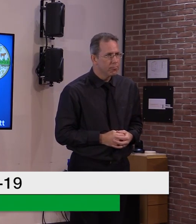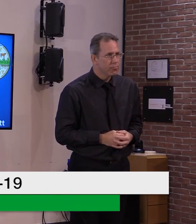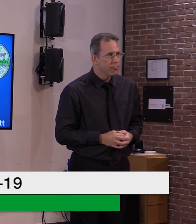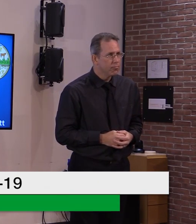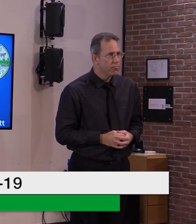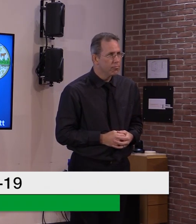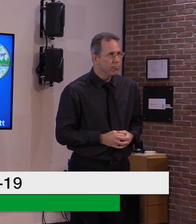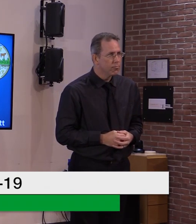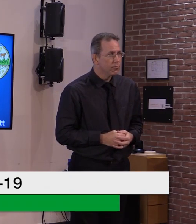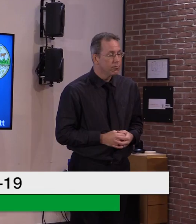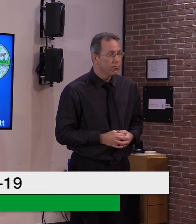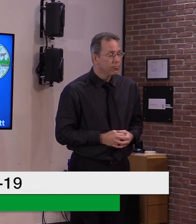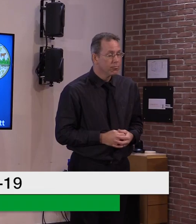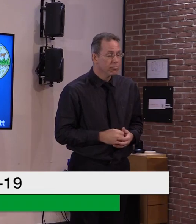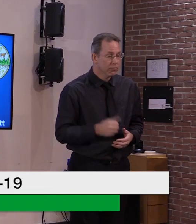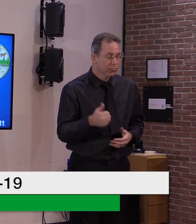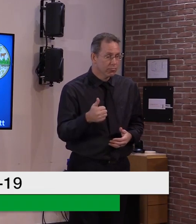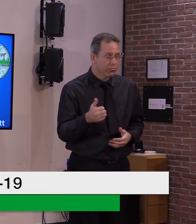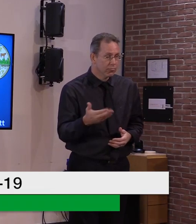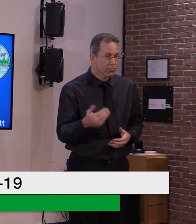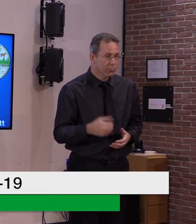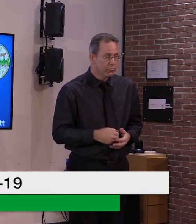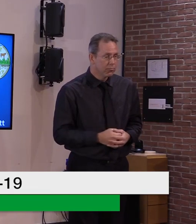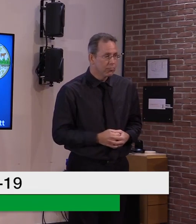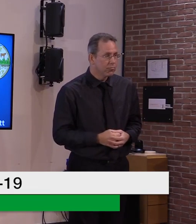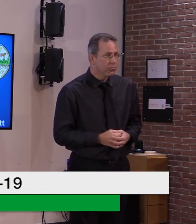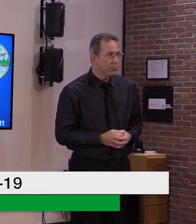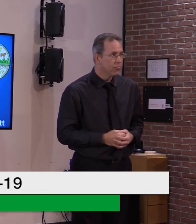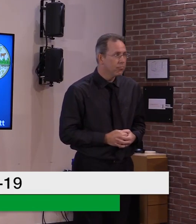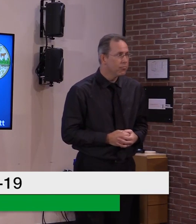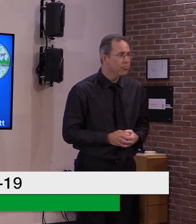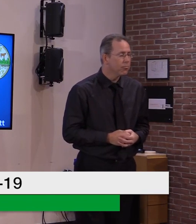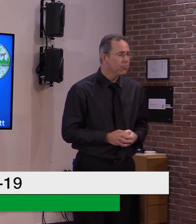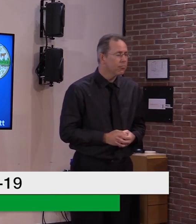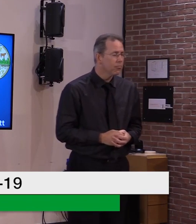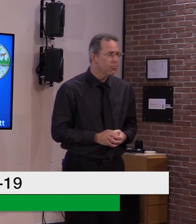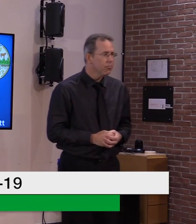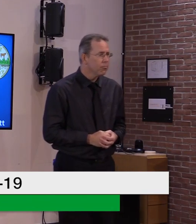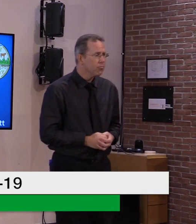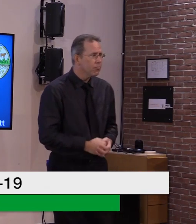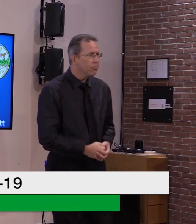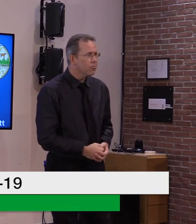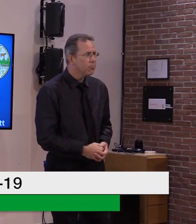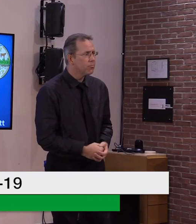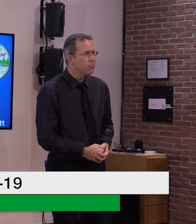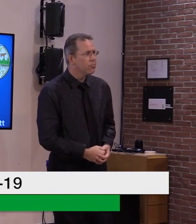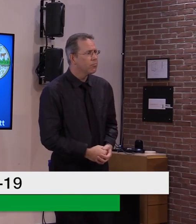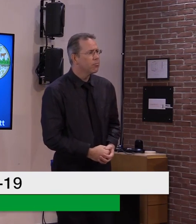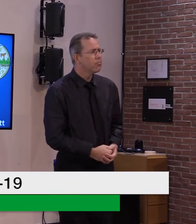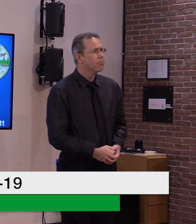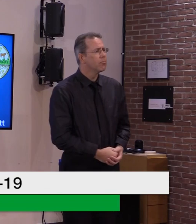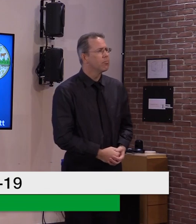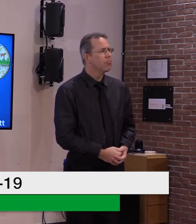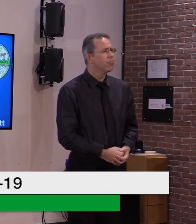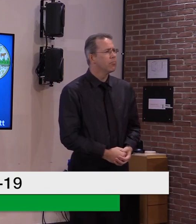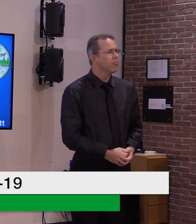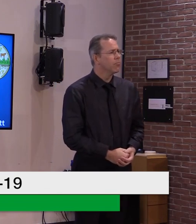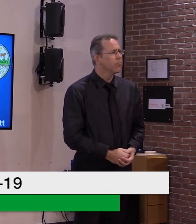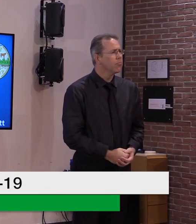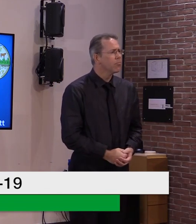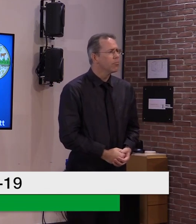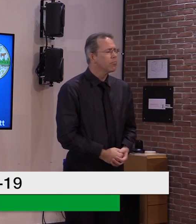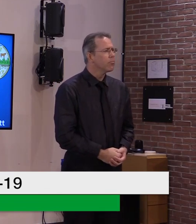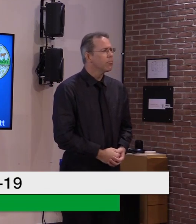go ahead keith hi i i i was wondering um if we had any greater clarity on why it took so much arm